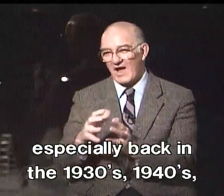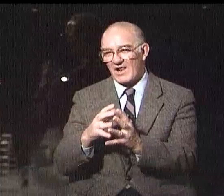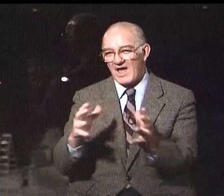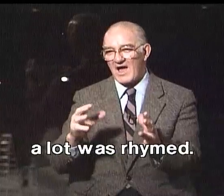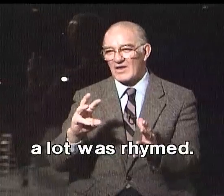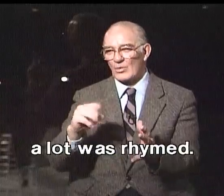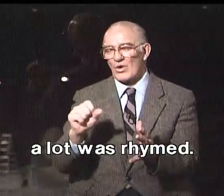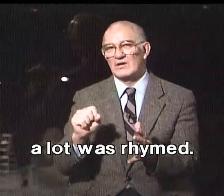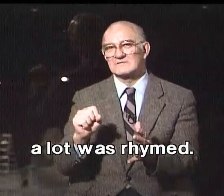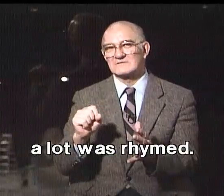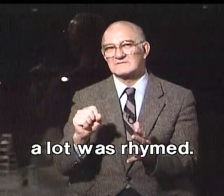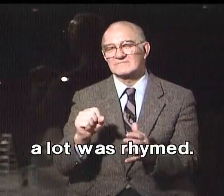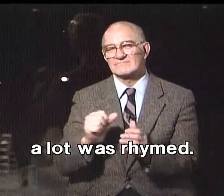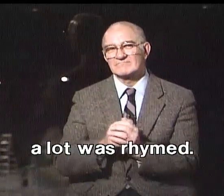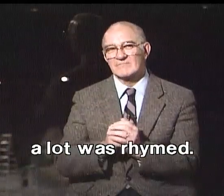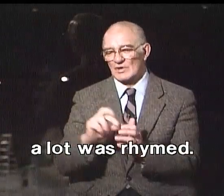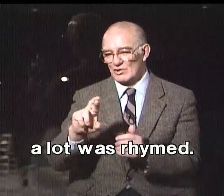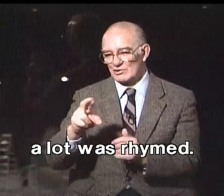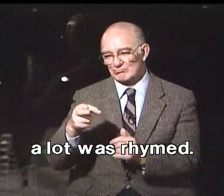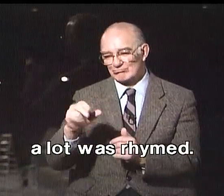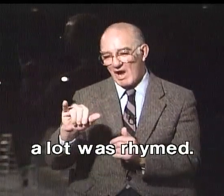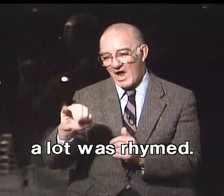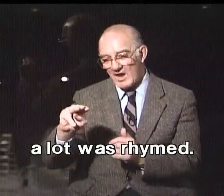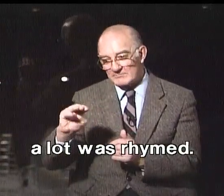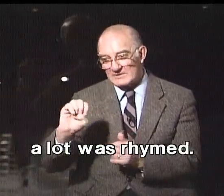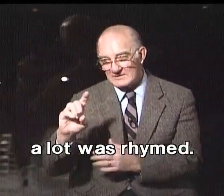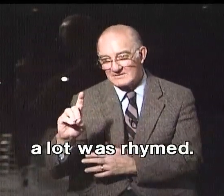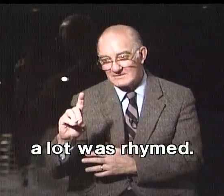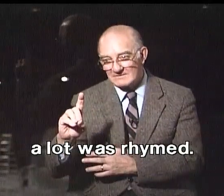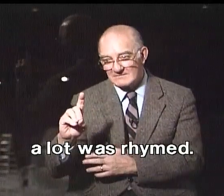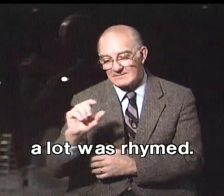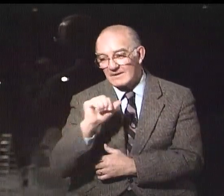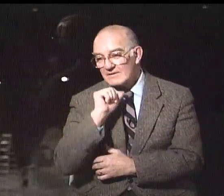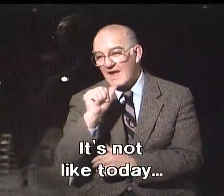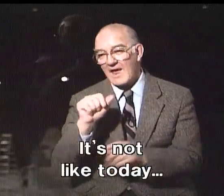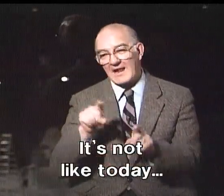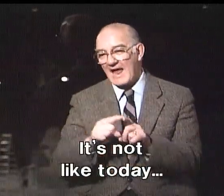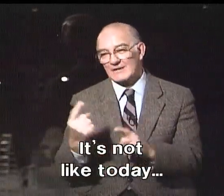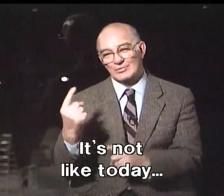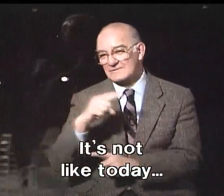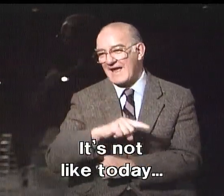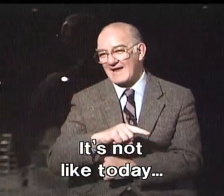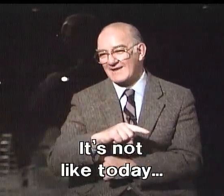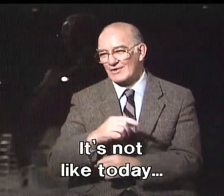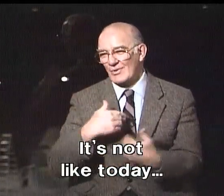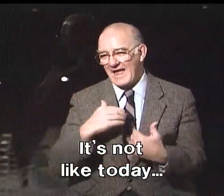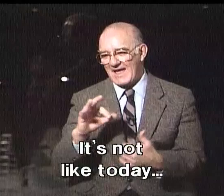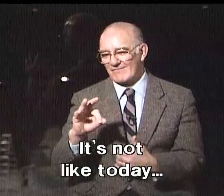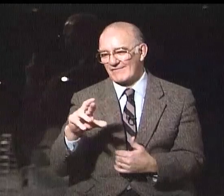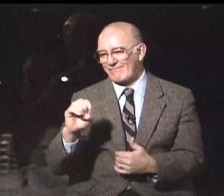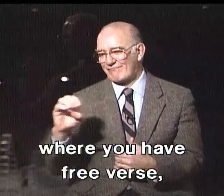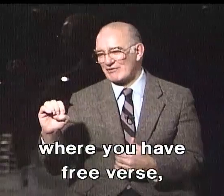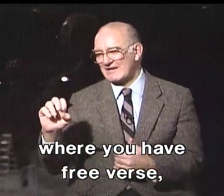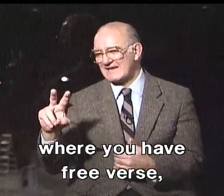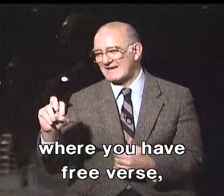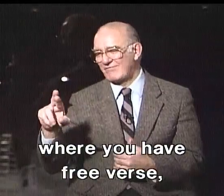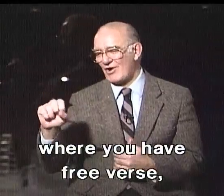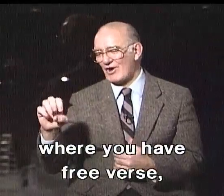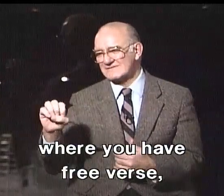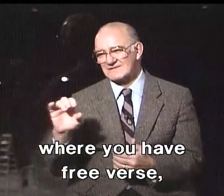lot was rhymed. Not like today. You have a free voice,